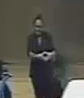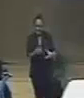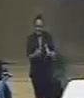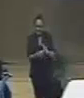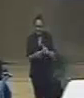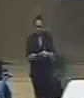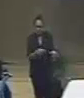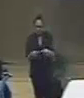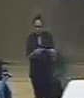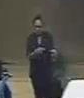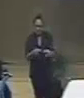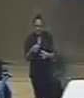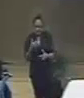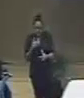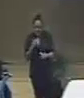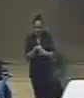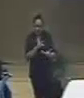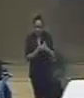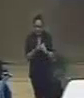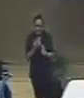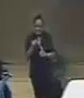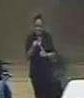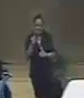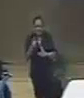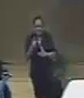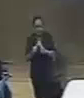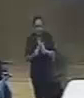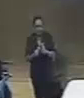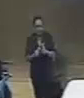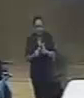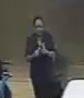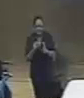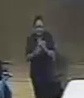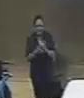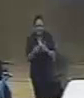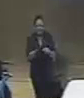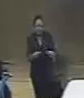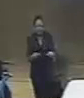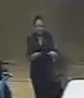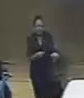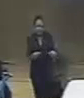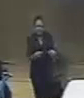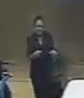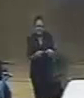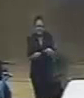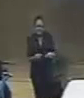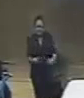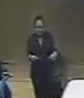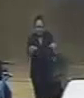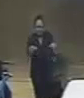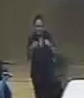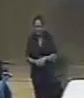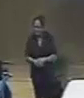some degree, we're part of that community, but there's also this notion that we are also have competition. So, as I mentioned just